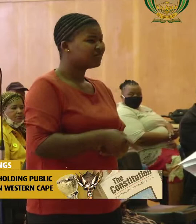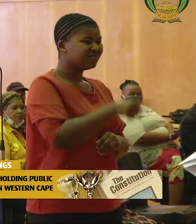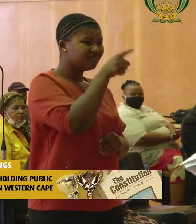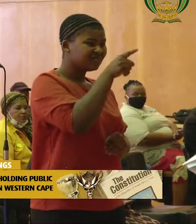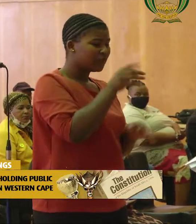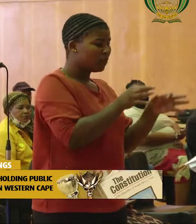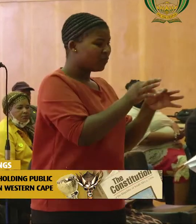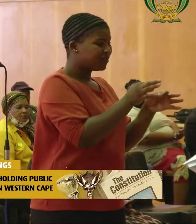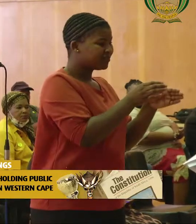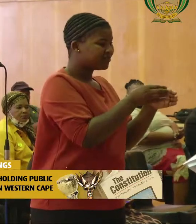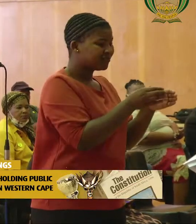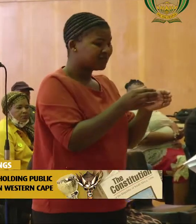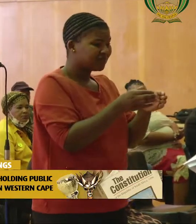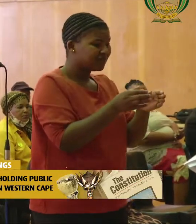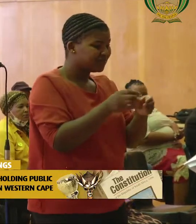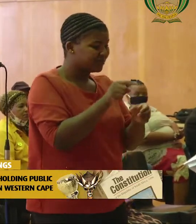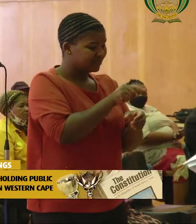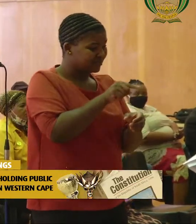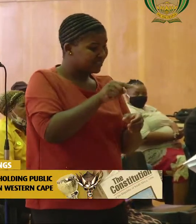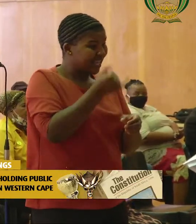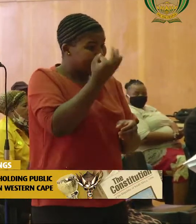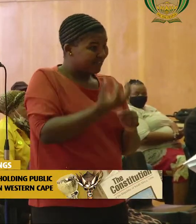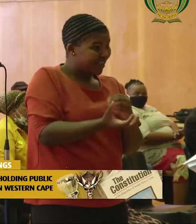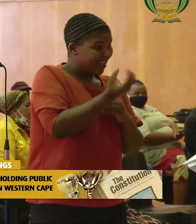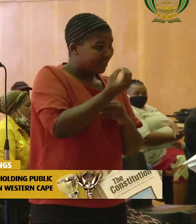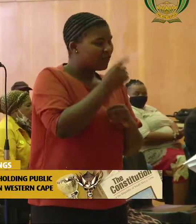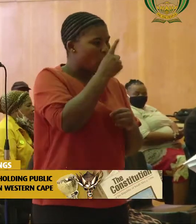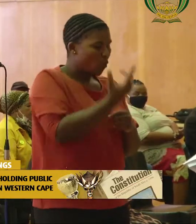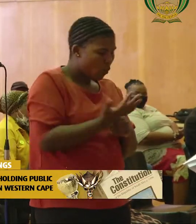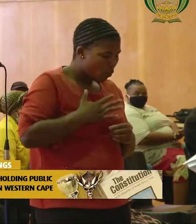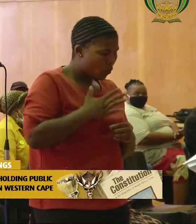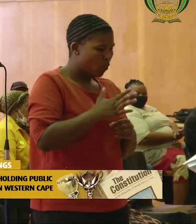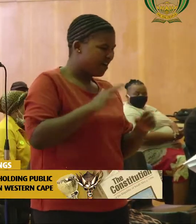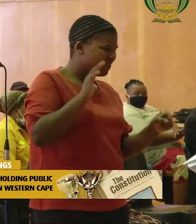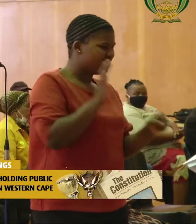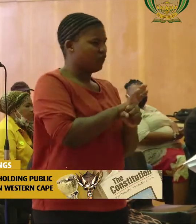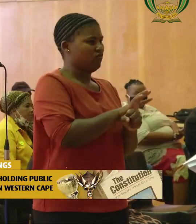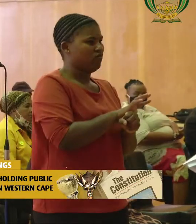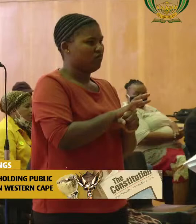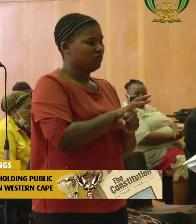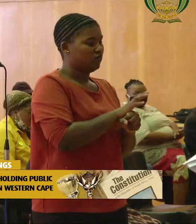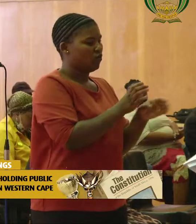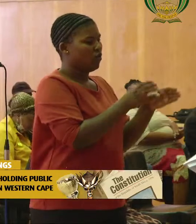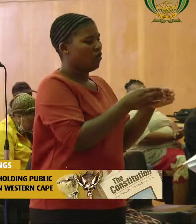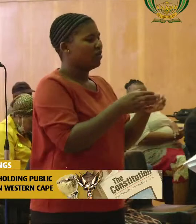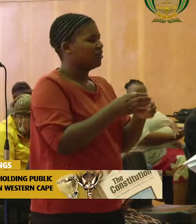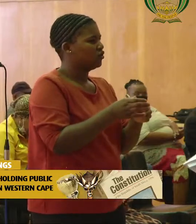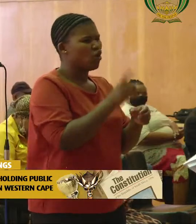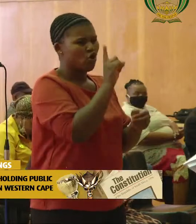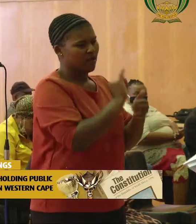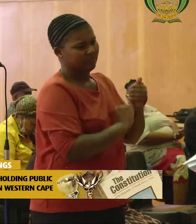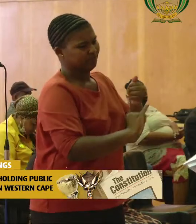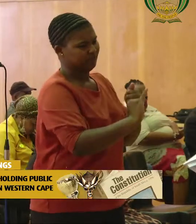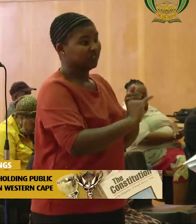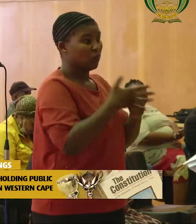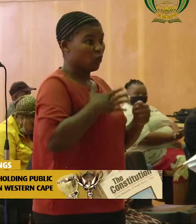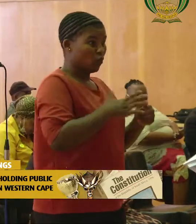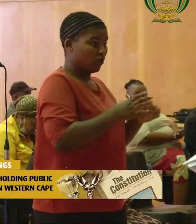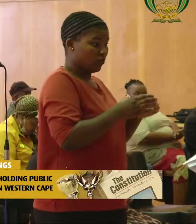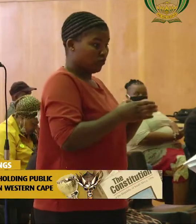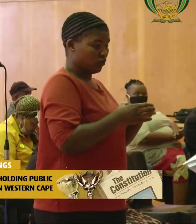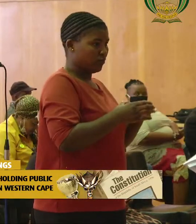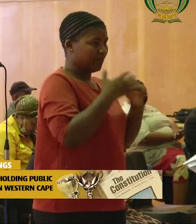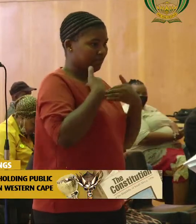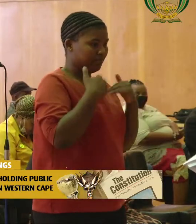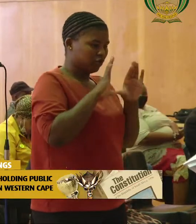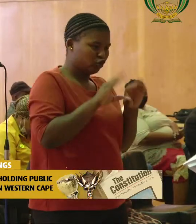bangabe umzaba nombutho ibe ngumbutho opheleleyo ncakasana, angazimeli.